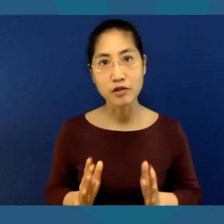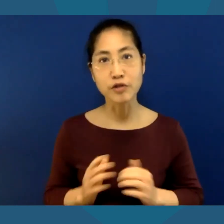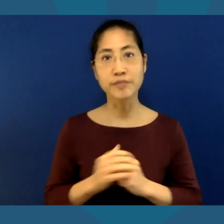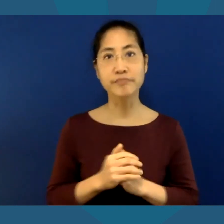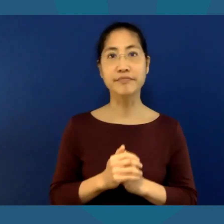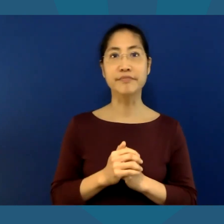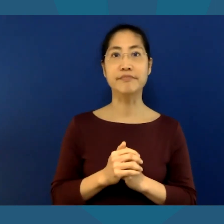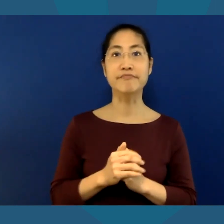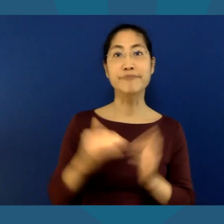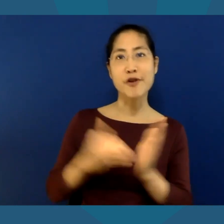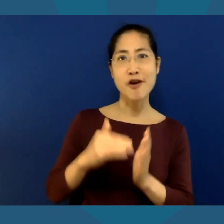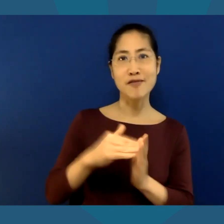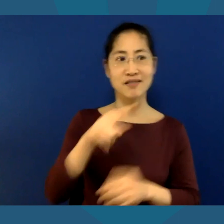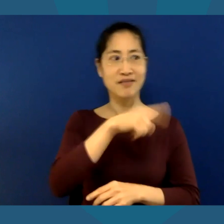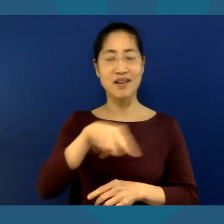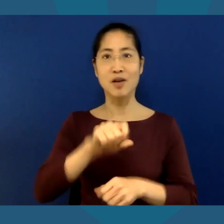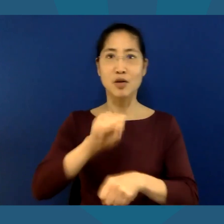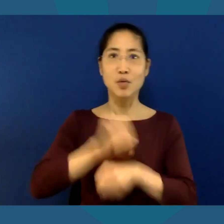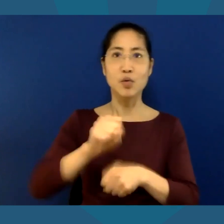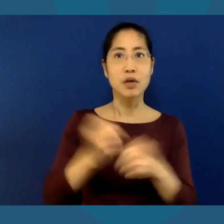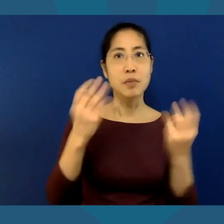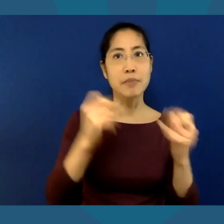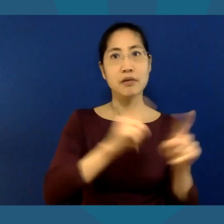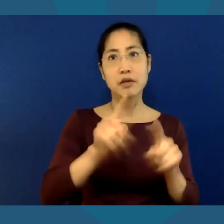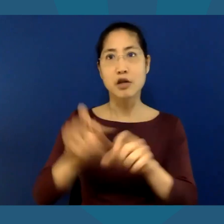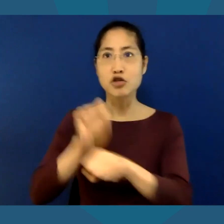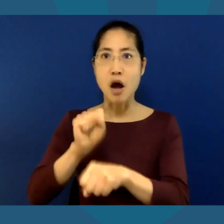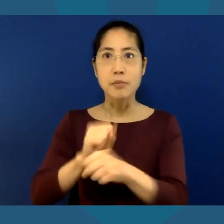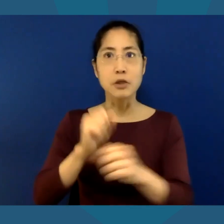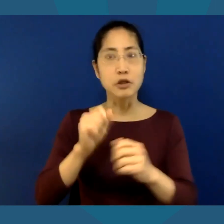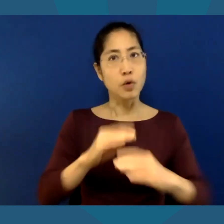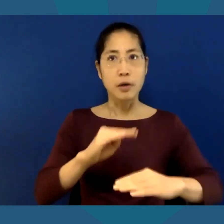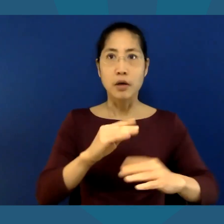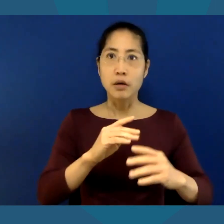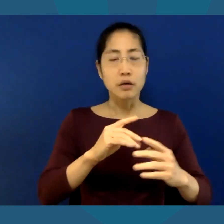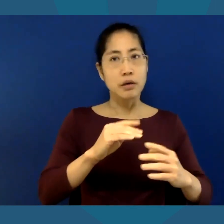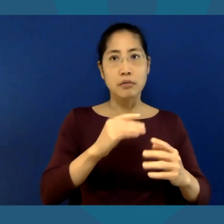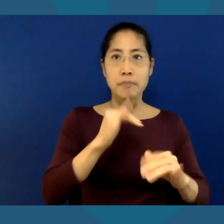They often worked multiple jobs to make ends meet.